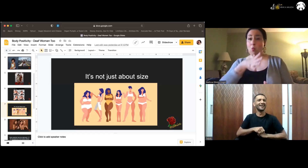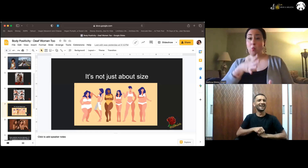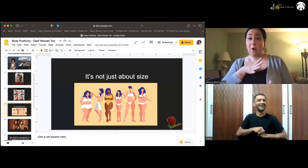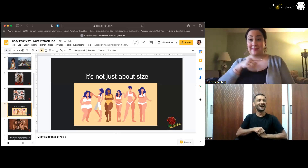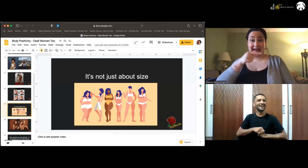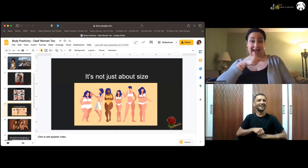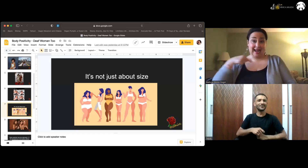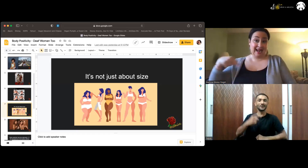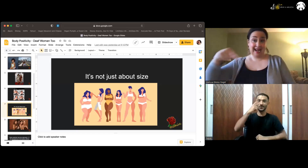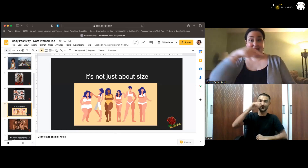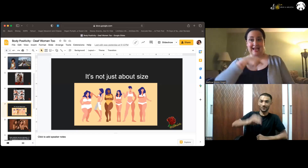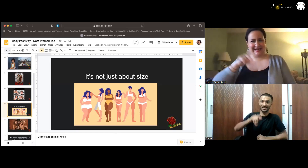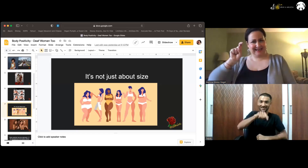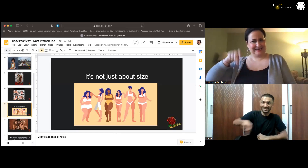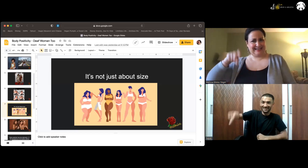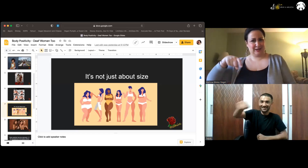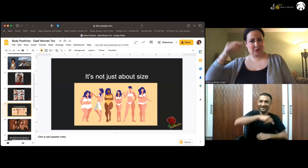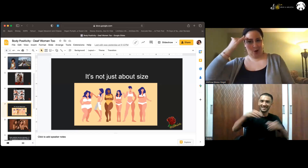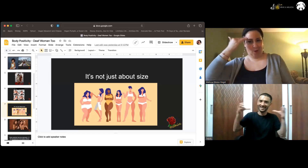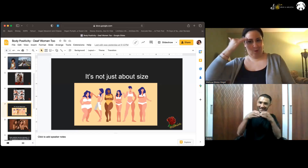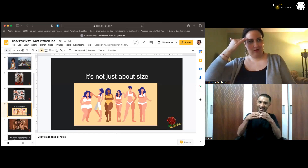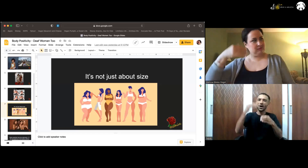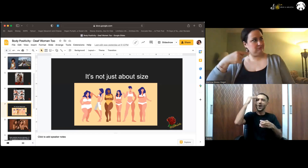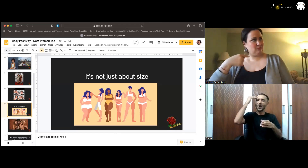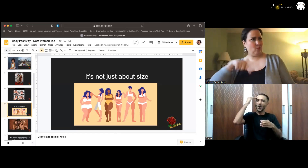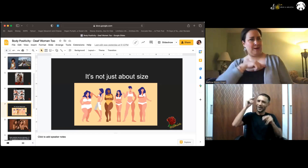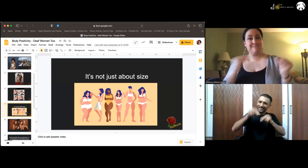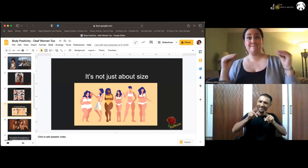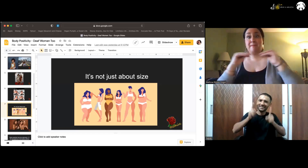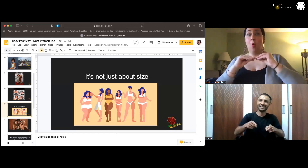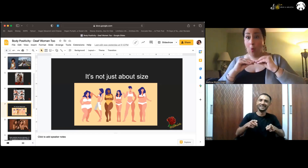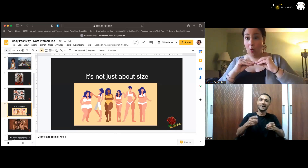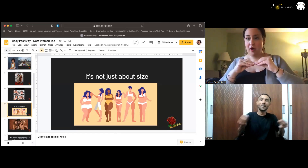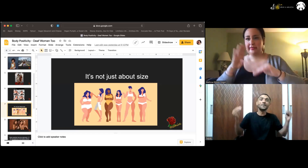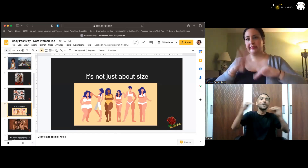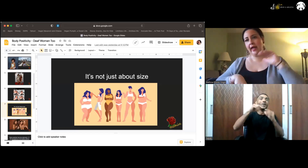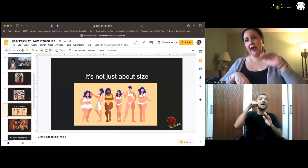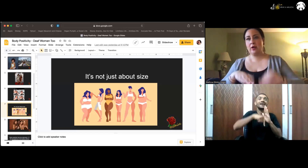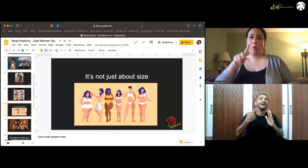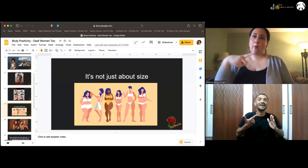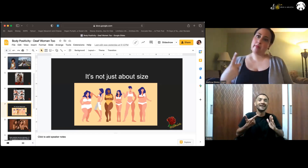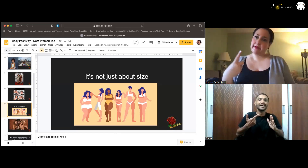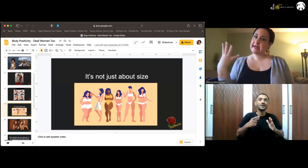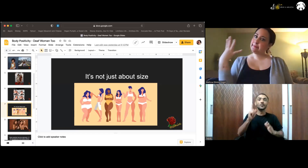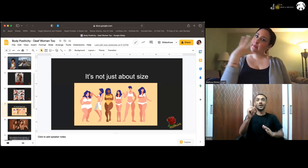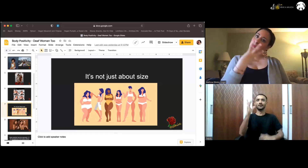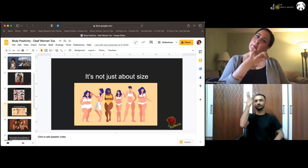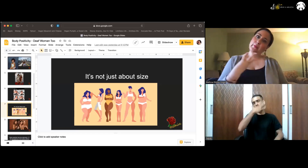And we all are beautiful, and we are strong enough to maintain our, mental balance, or we can think